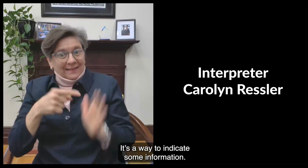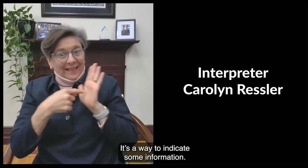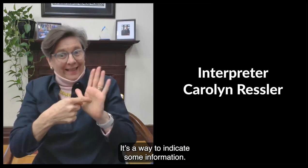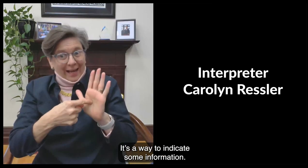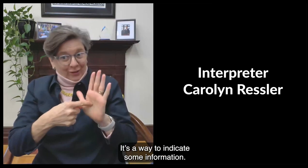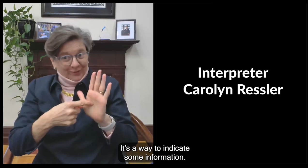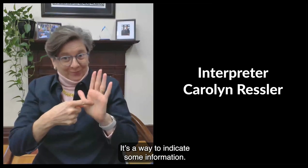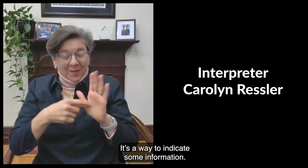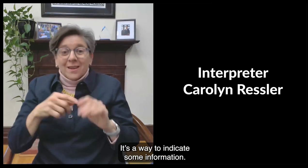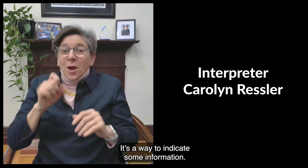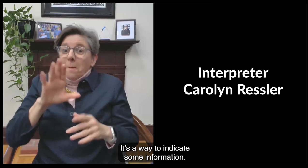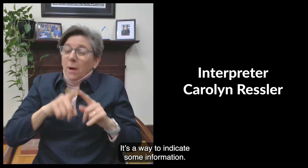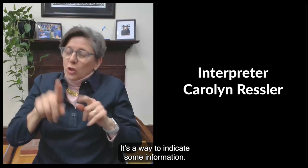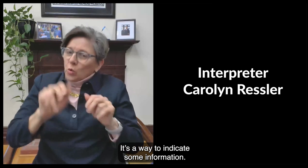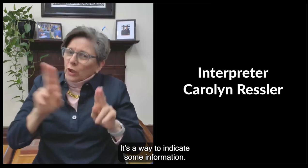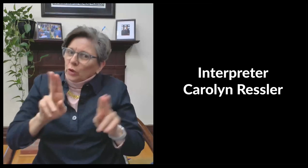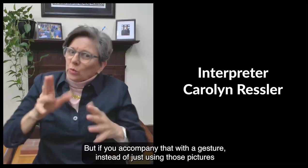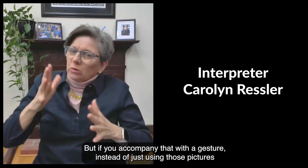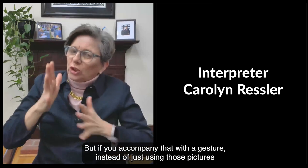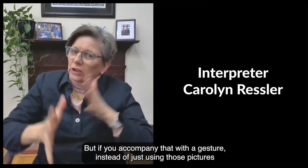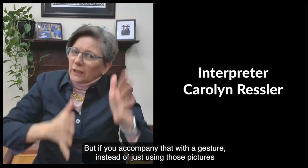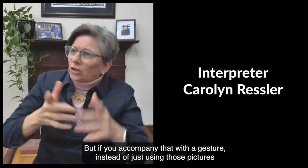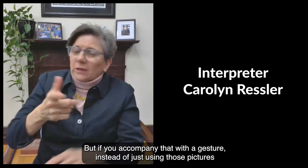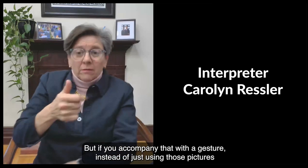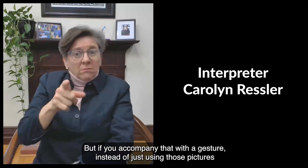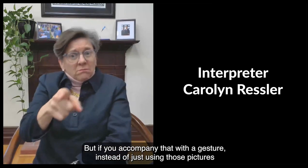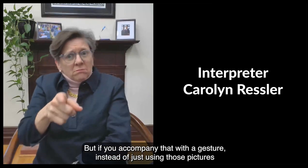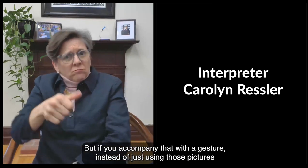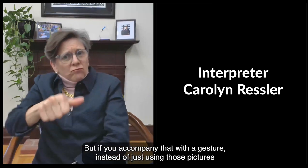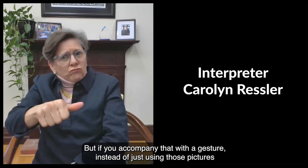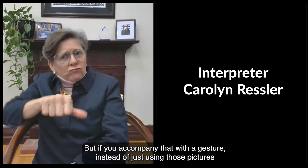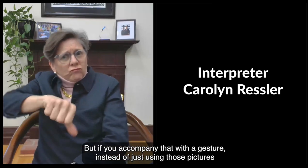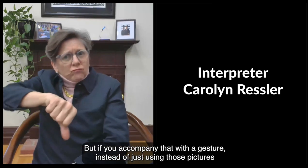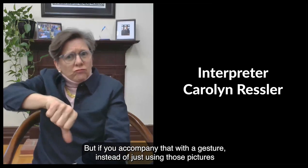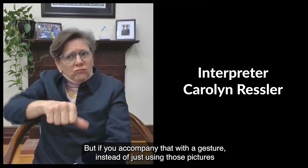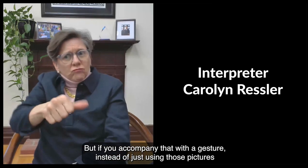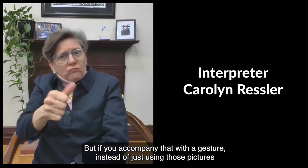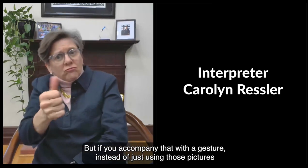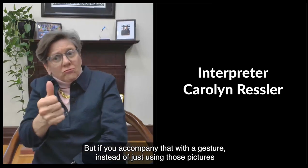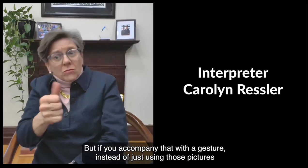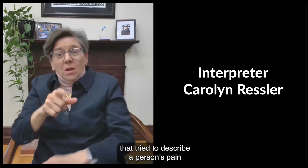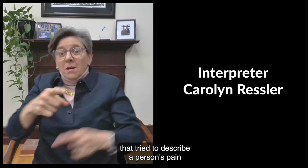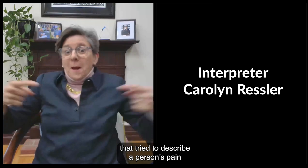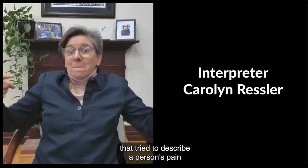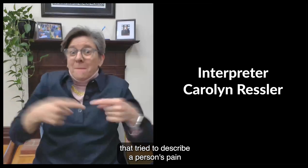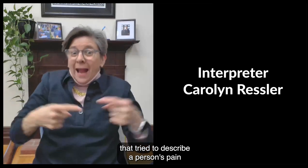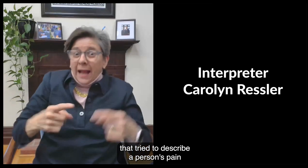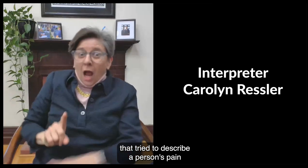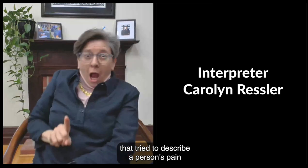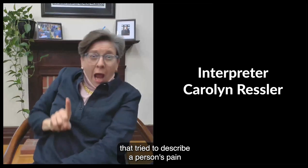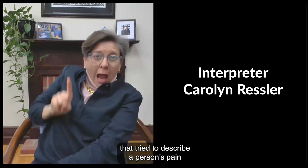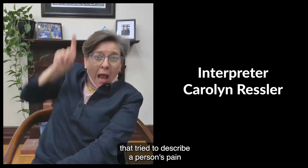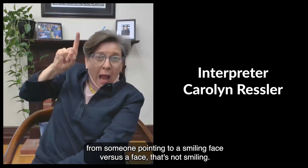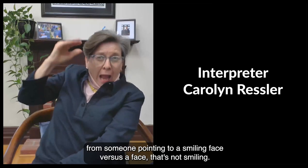that is, is, you know, a way to indicate some information. But if you accompany that with a gesture, instead of just using